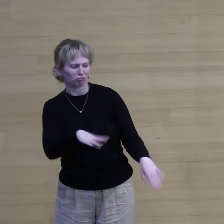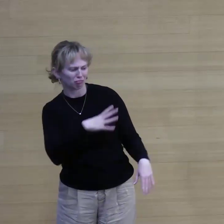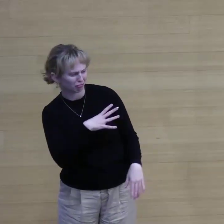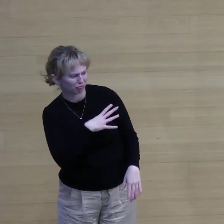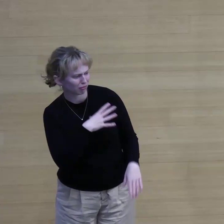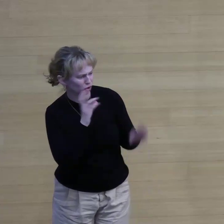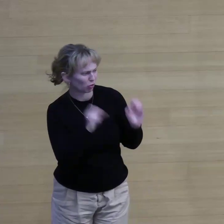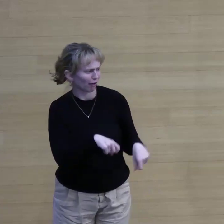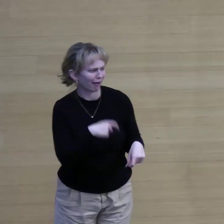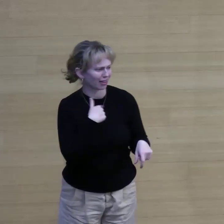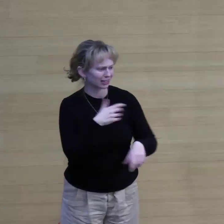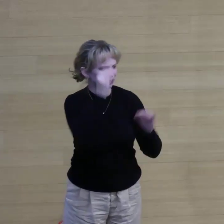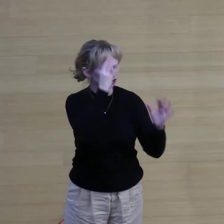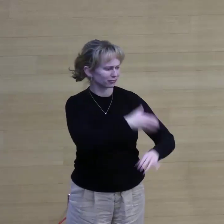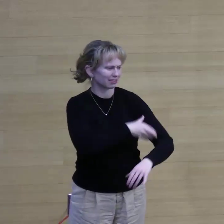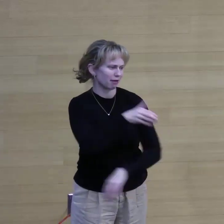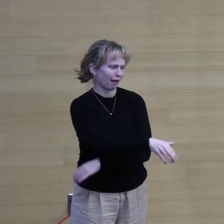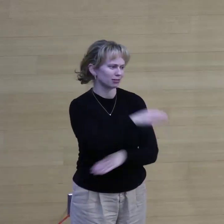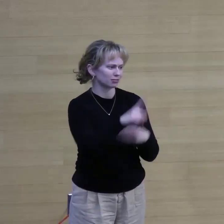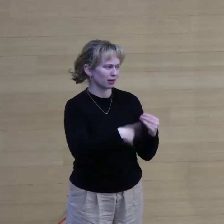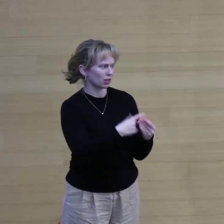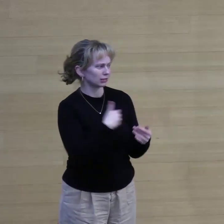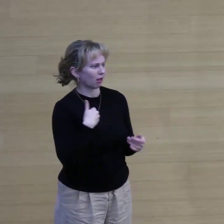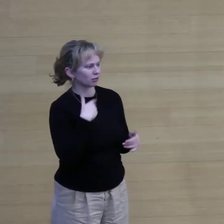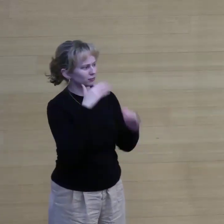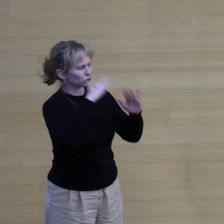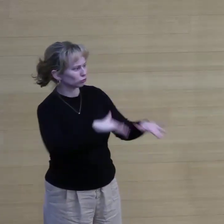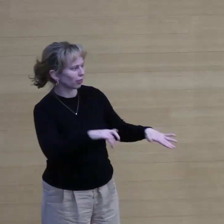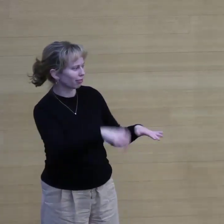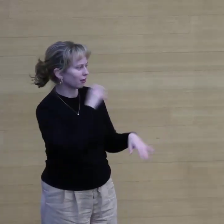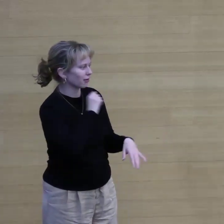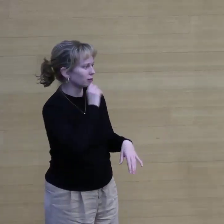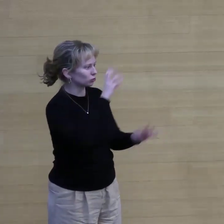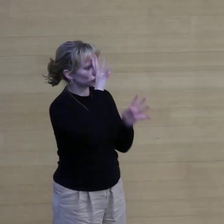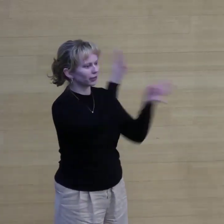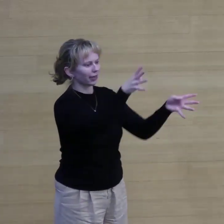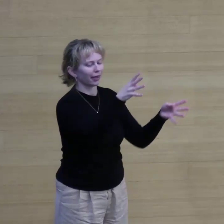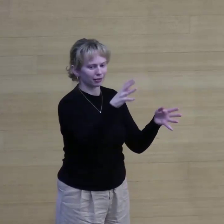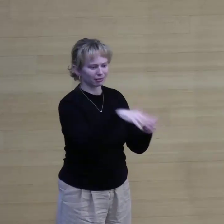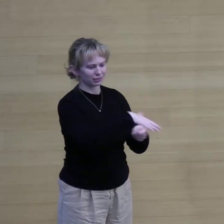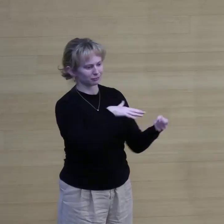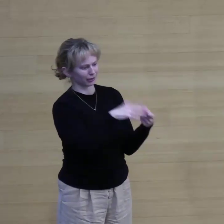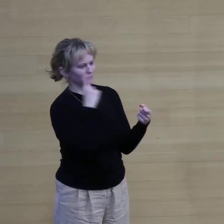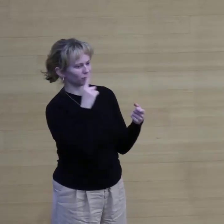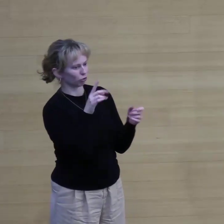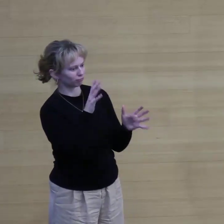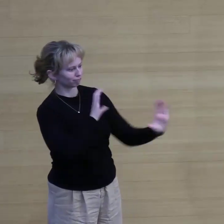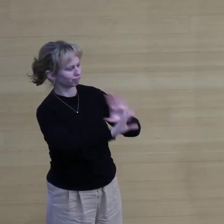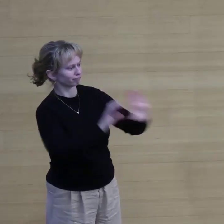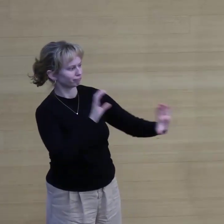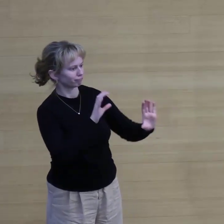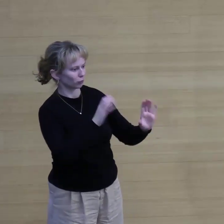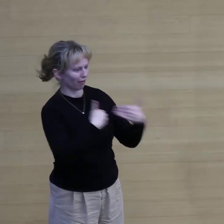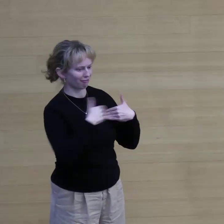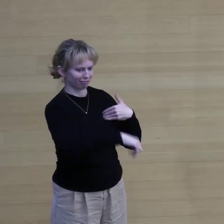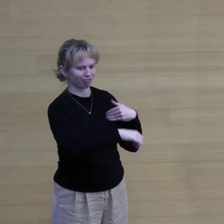mean, teachers, I think, have such a tremendous impact on young people at that age, and being able to create the space for those conversations to